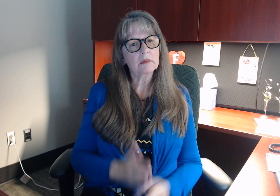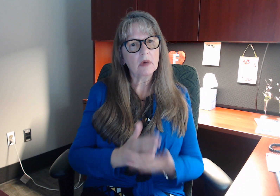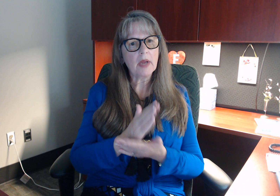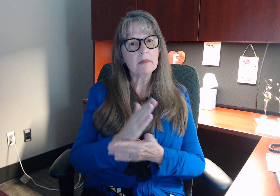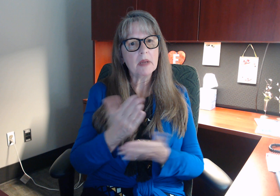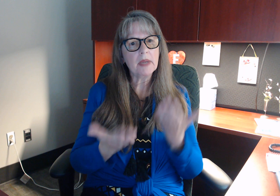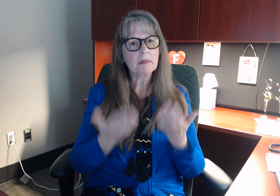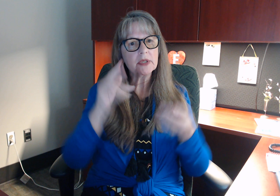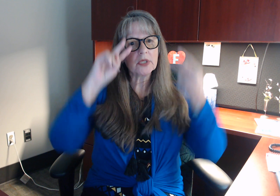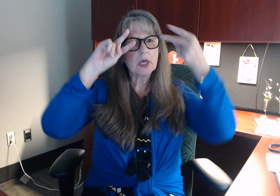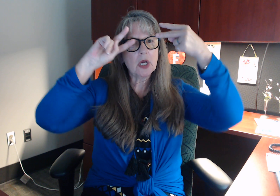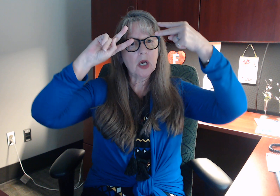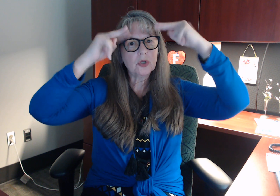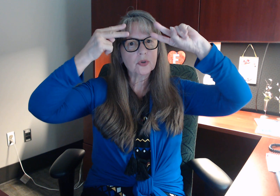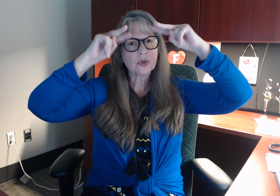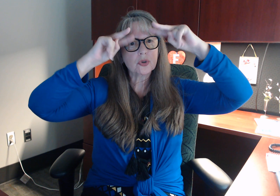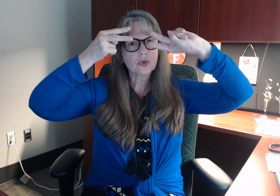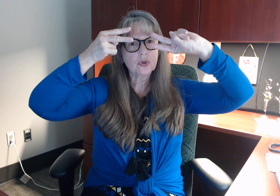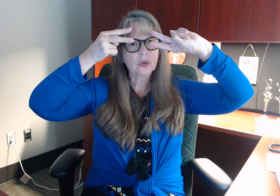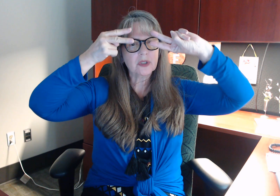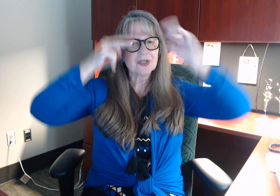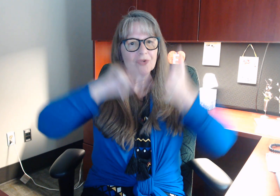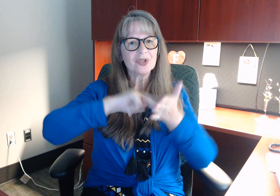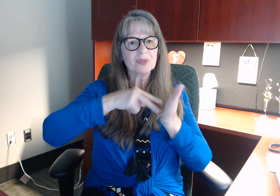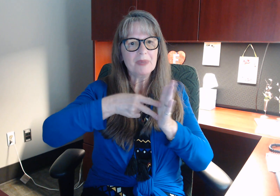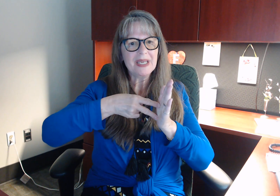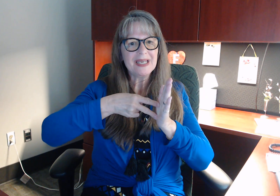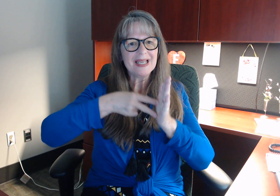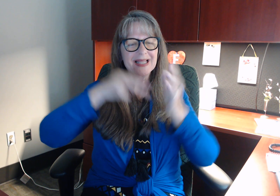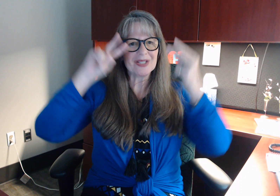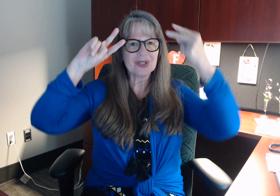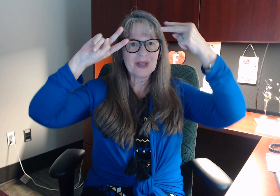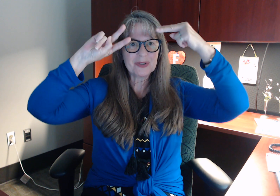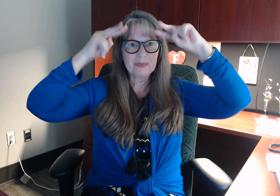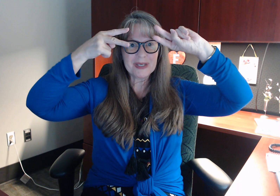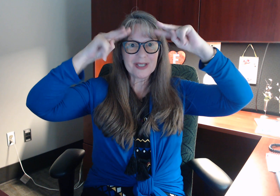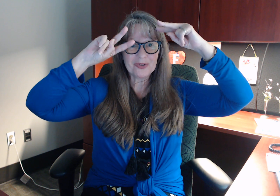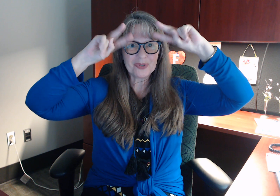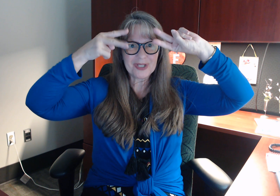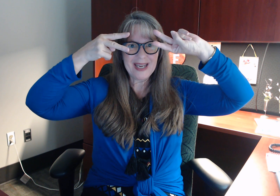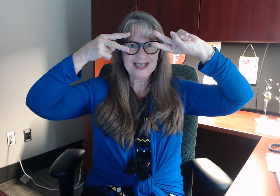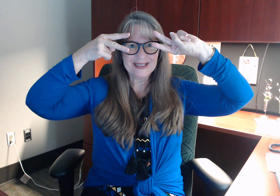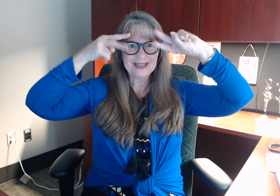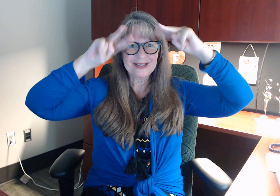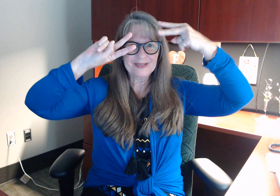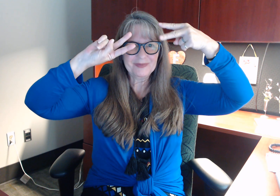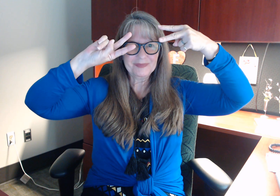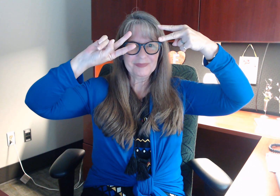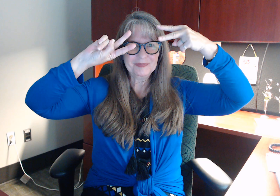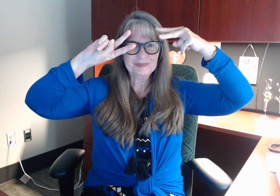okay, maybe I misunderstood. So this is mean, and this is to misunderstand.